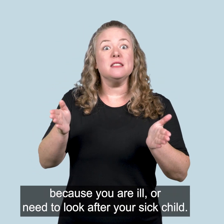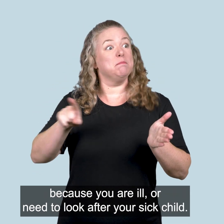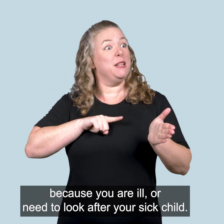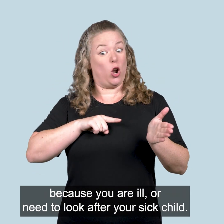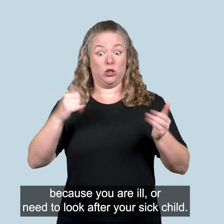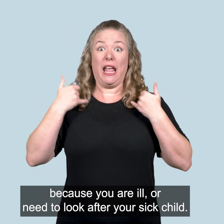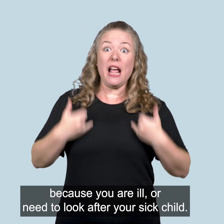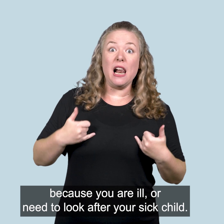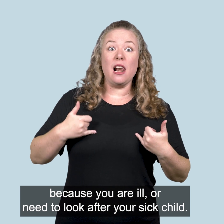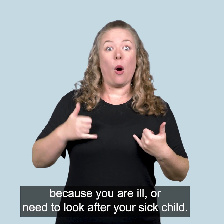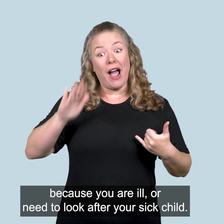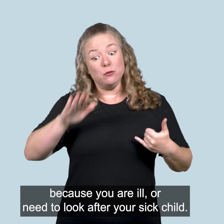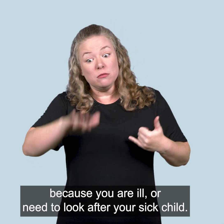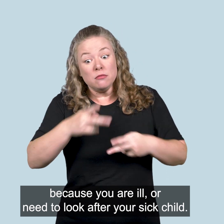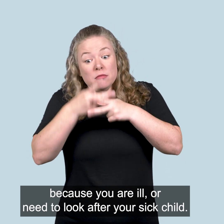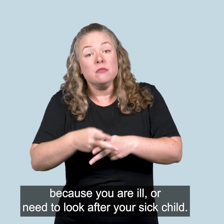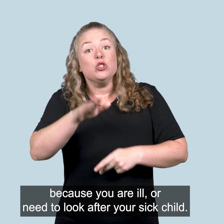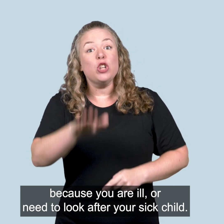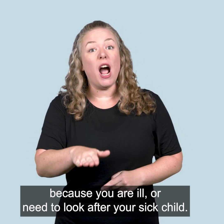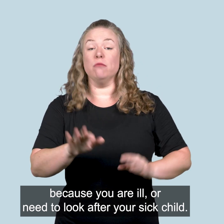because you are ill or need to look after your sick child.